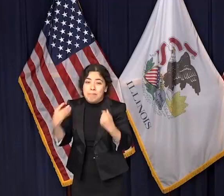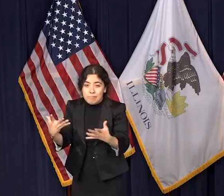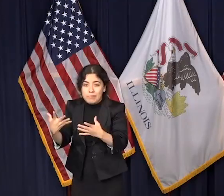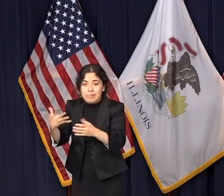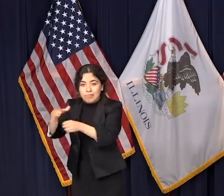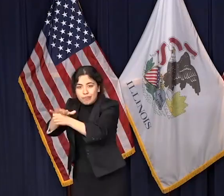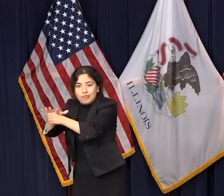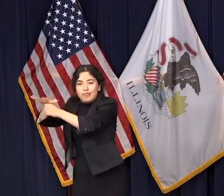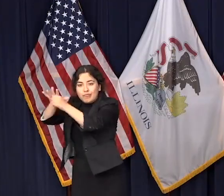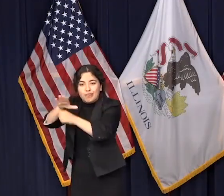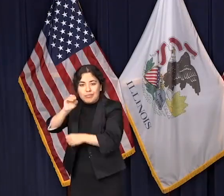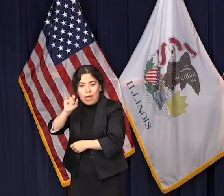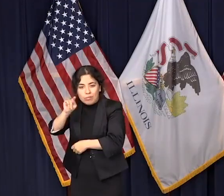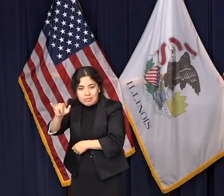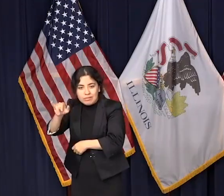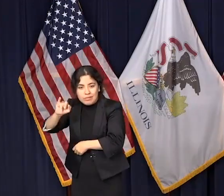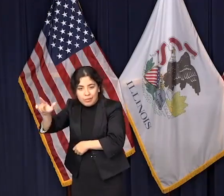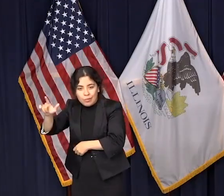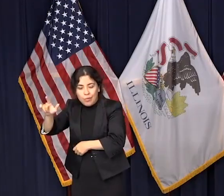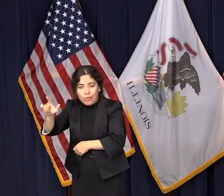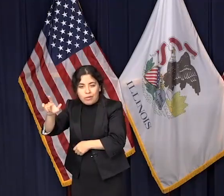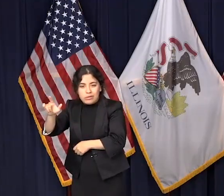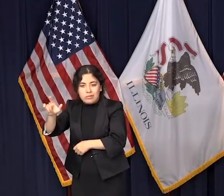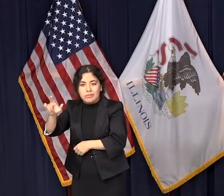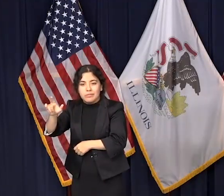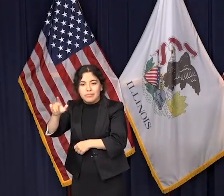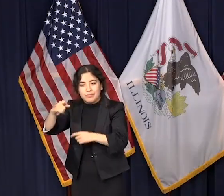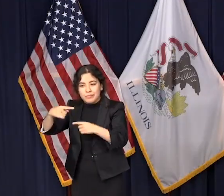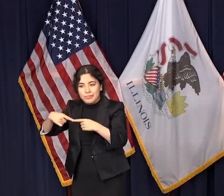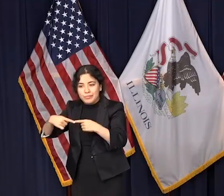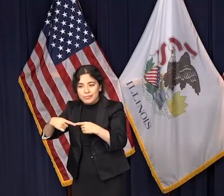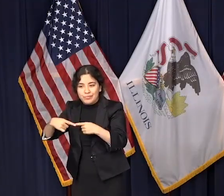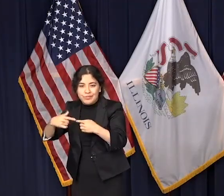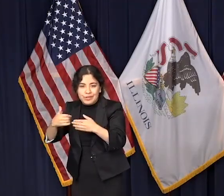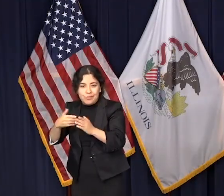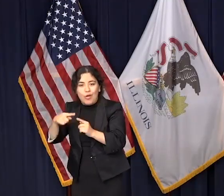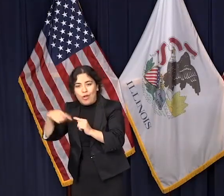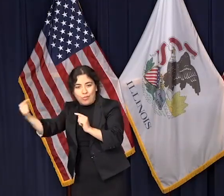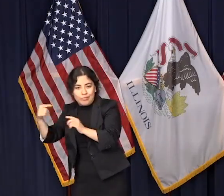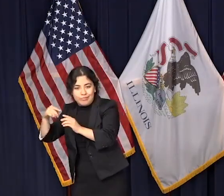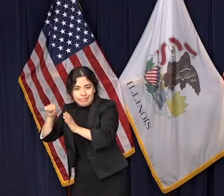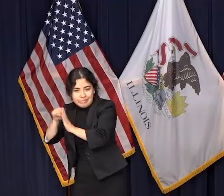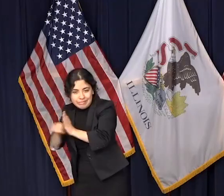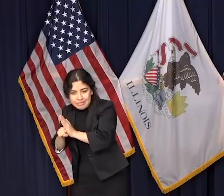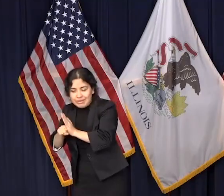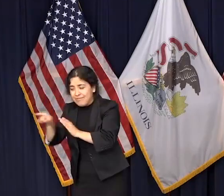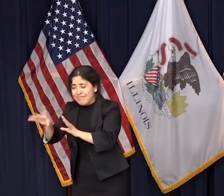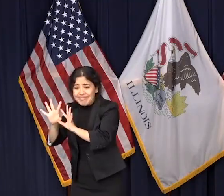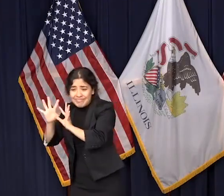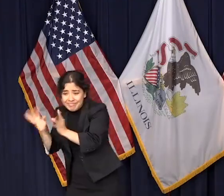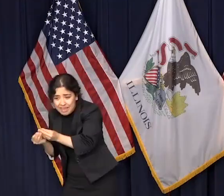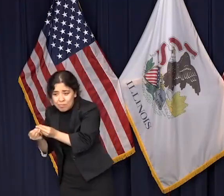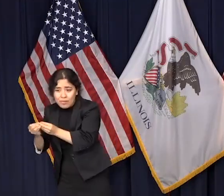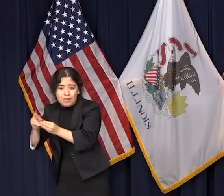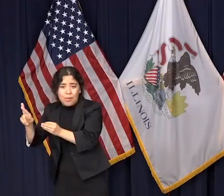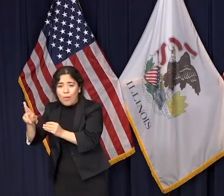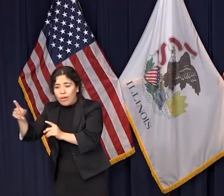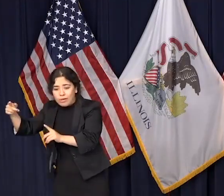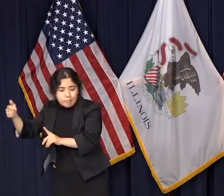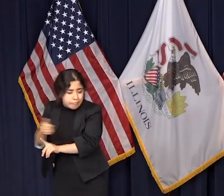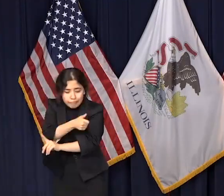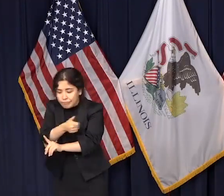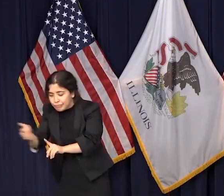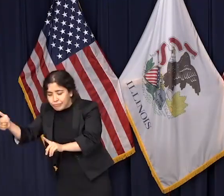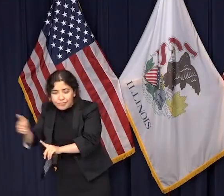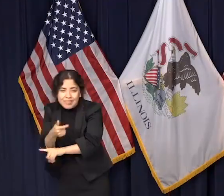people on one side or the other of the border regularly cross because they have family or because they work on the other side